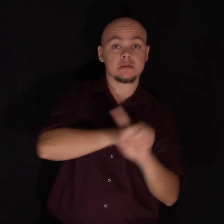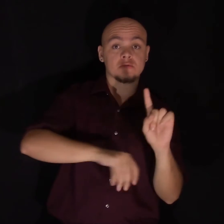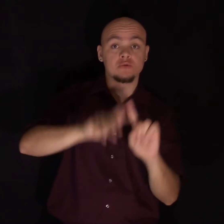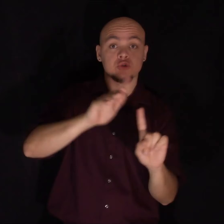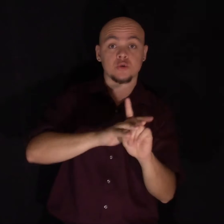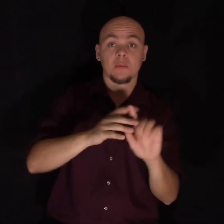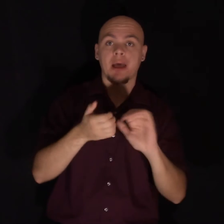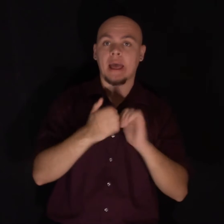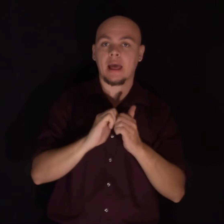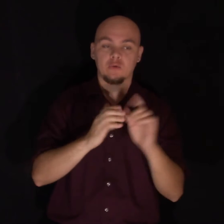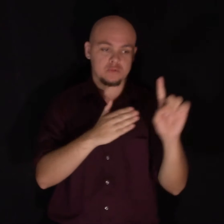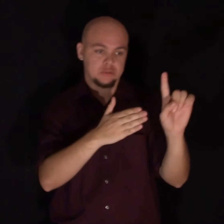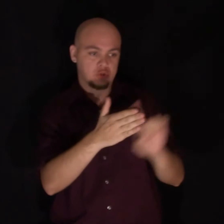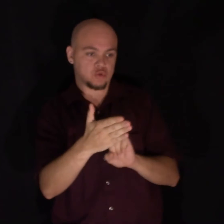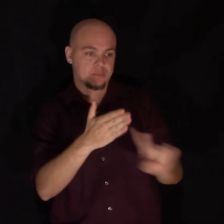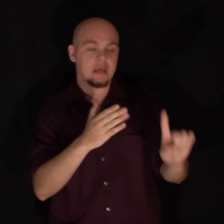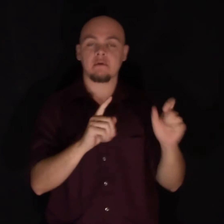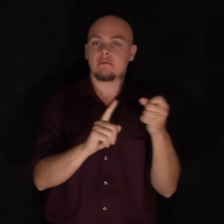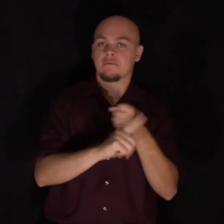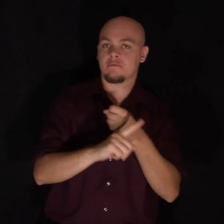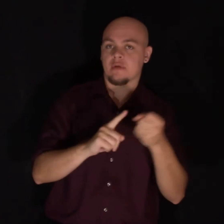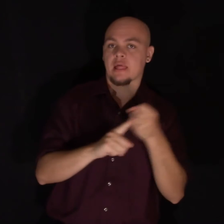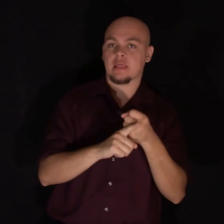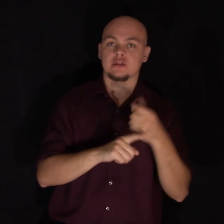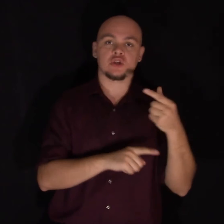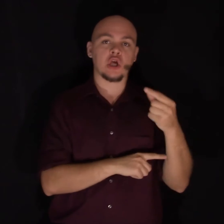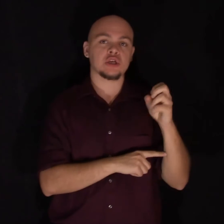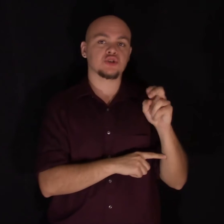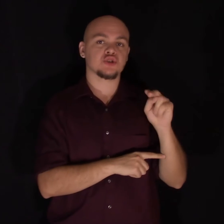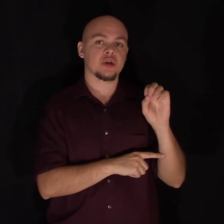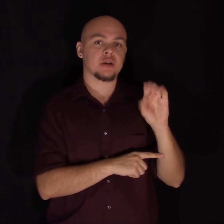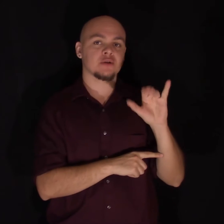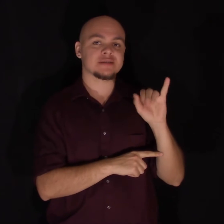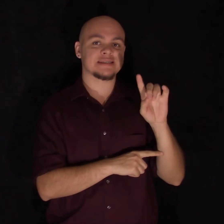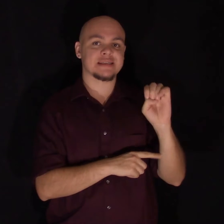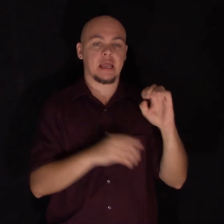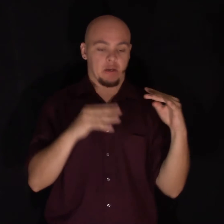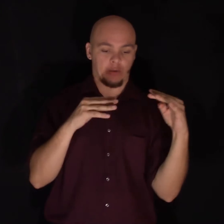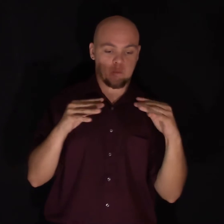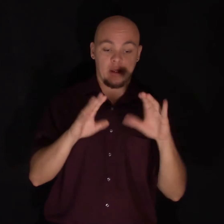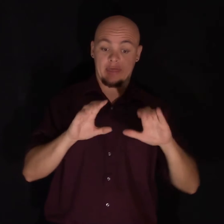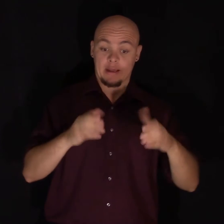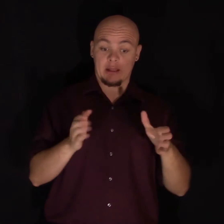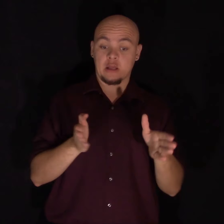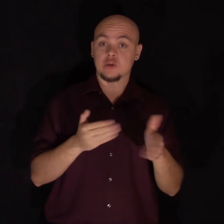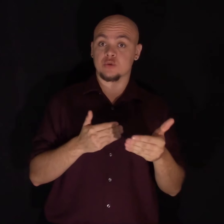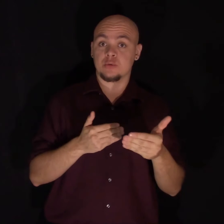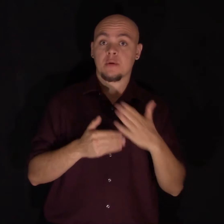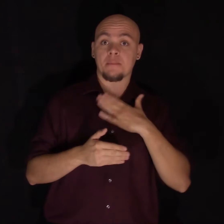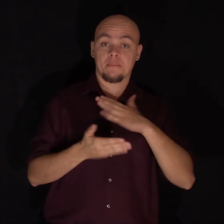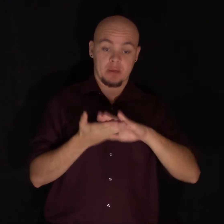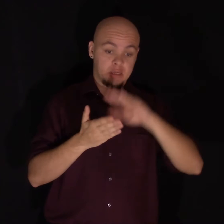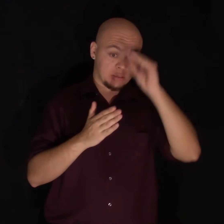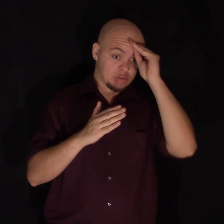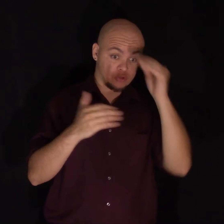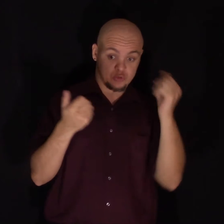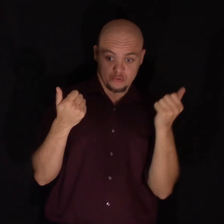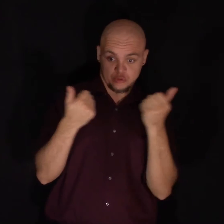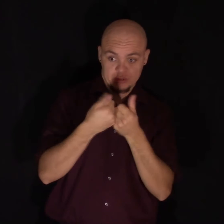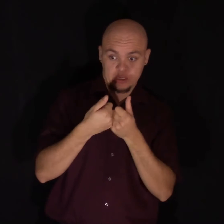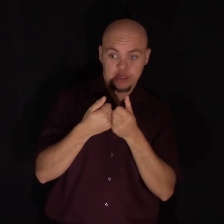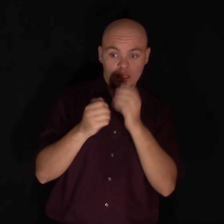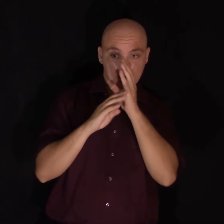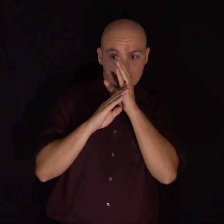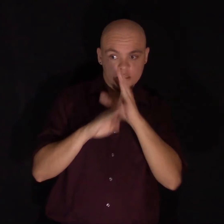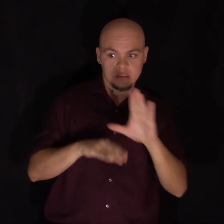discrimination, violence, genocide, and war. In the classroom, I challenge my students to explore the silences